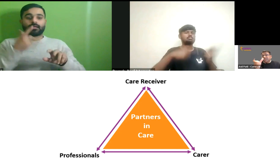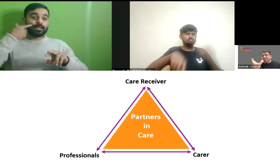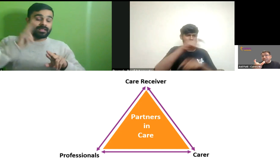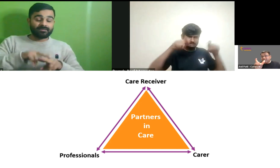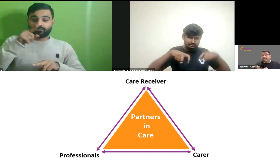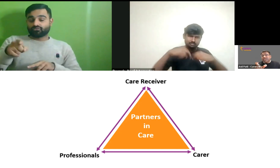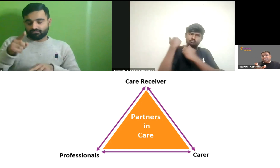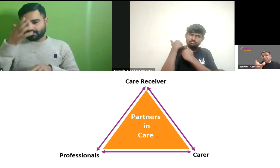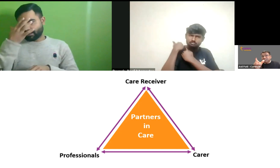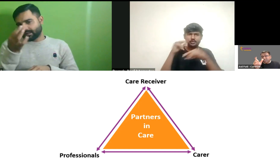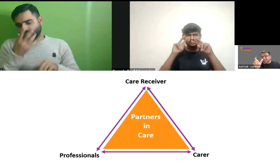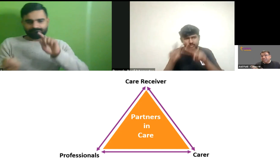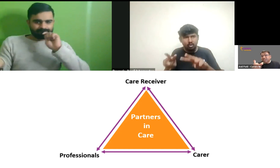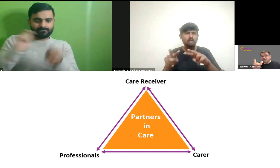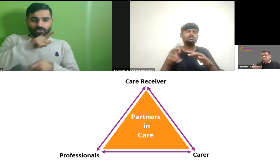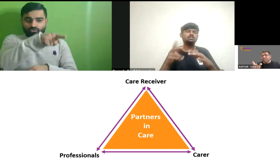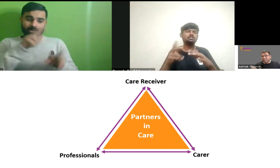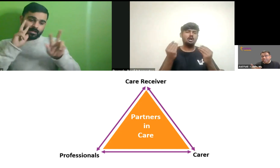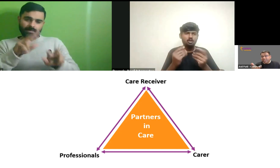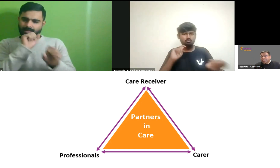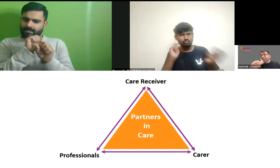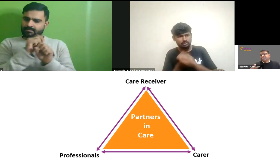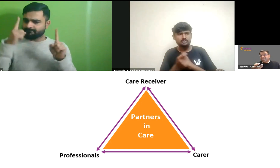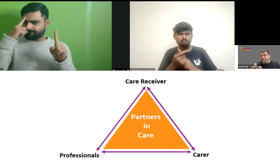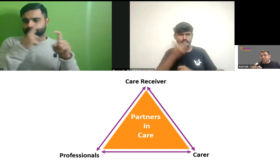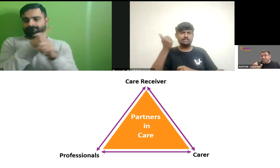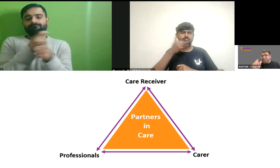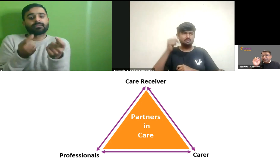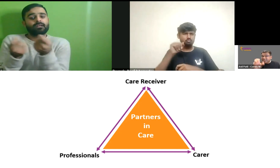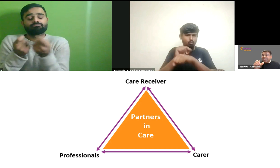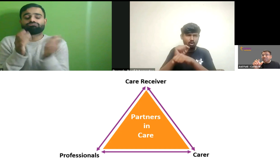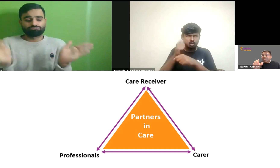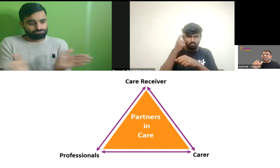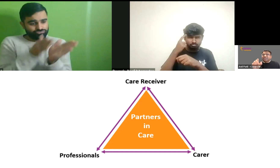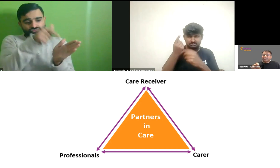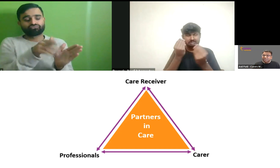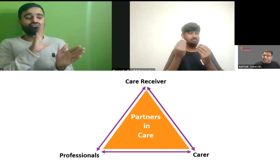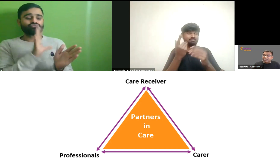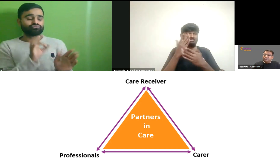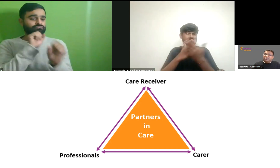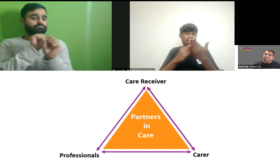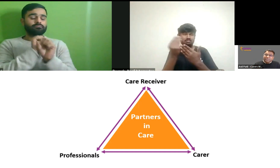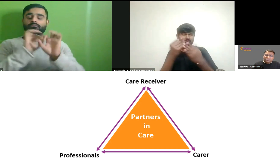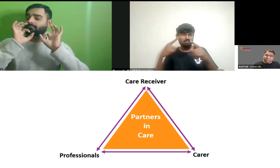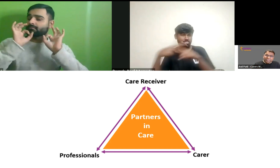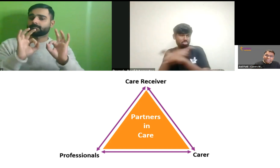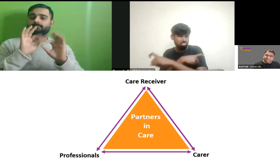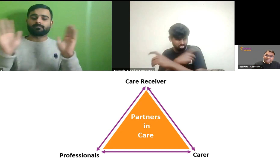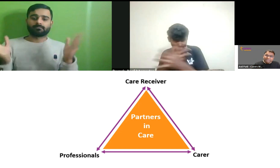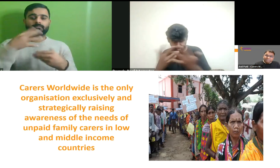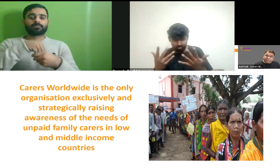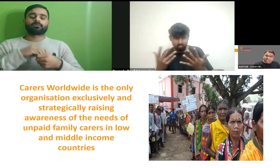just start recognizing that critical role they are playing and appreciating, then really magic happens right in front of you.